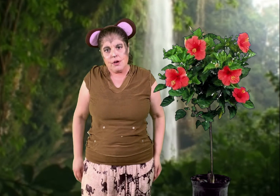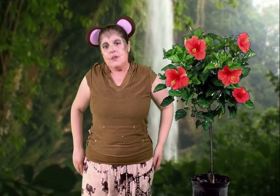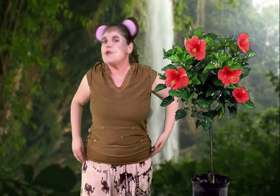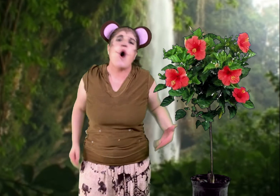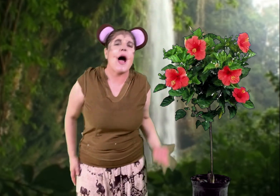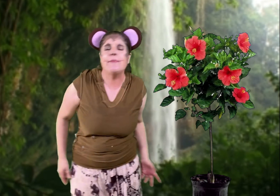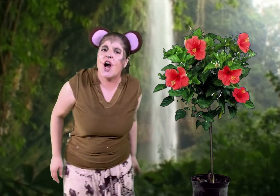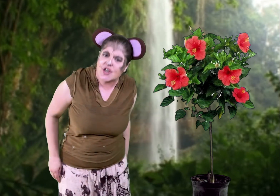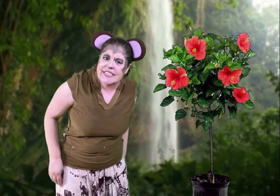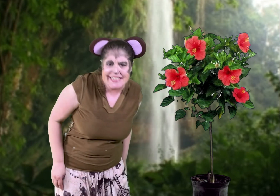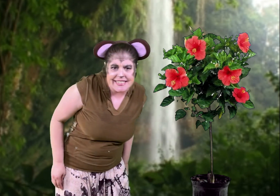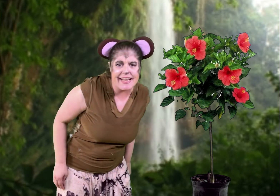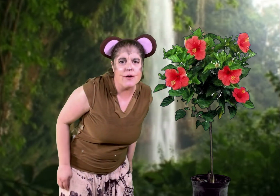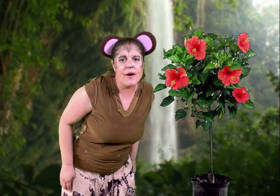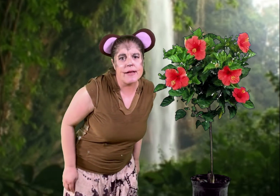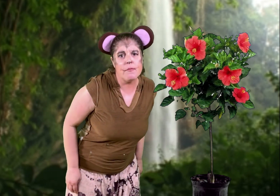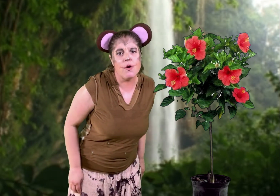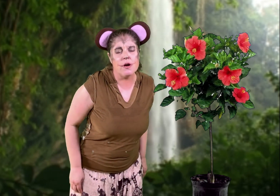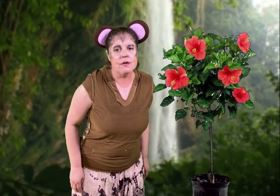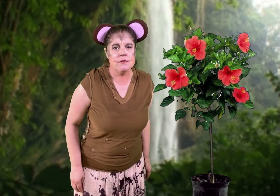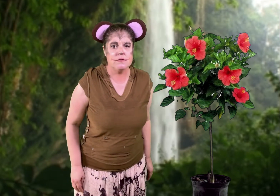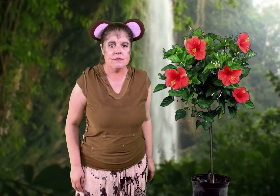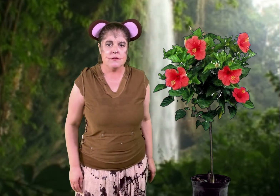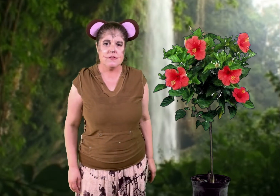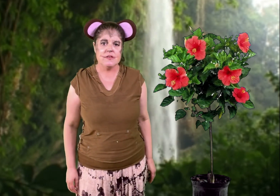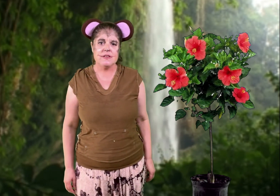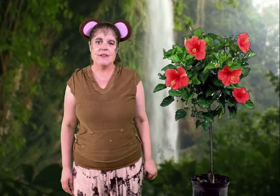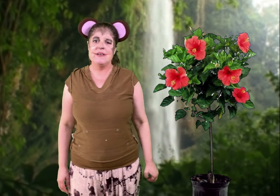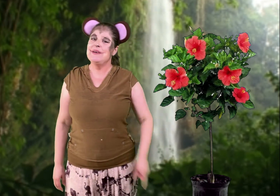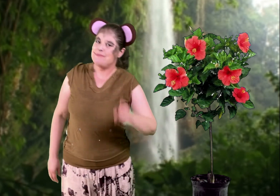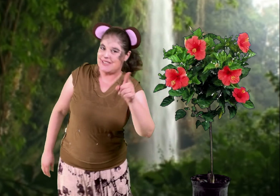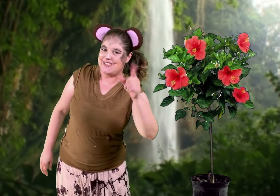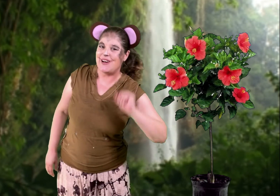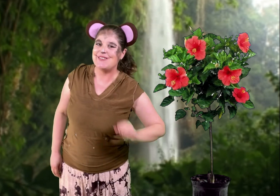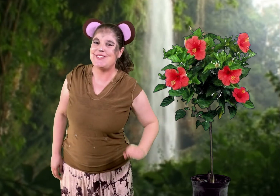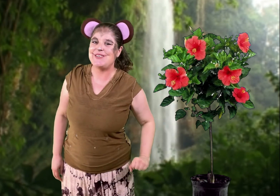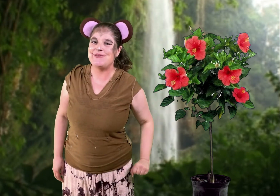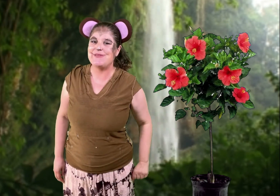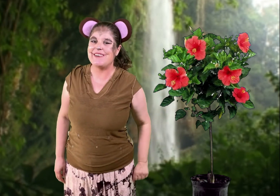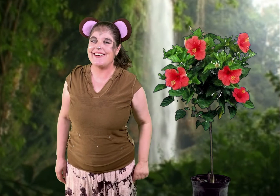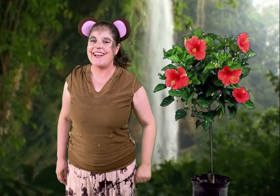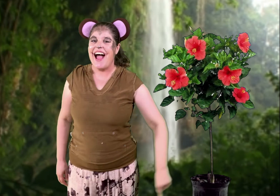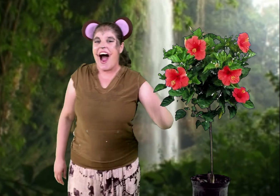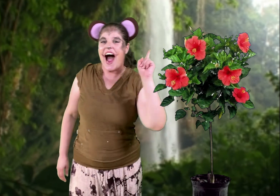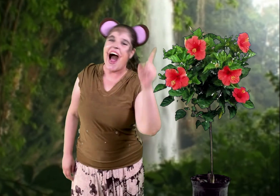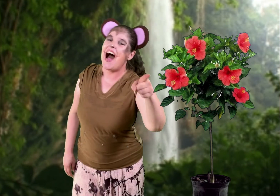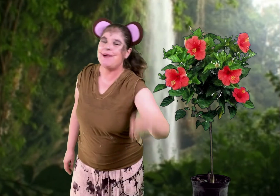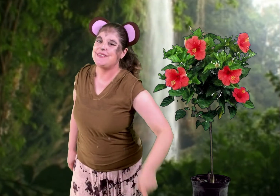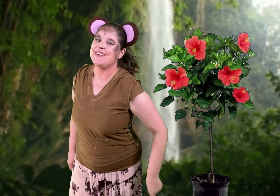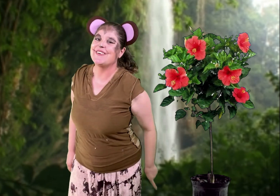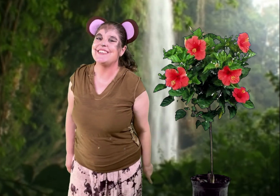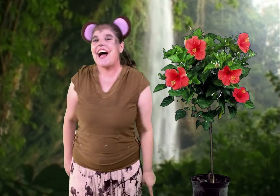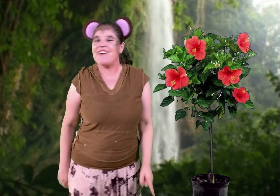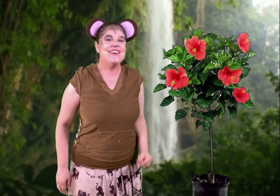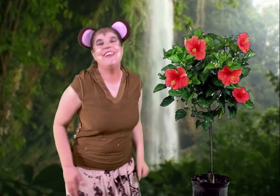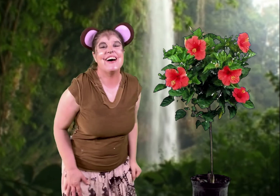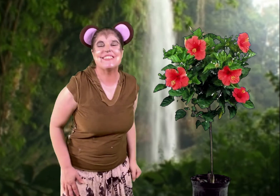So I'm not going to see you anymore. But don't you worry, I'm still going to have lots of